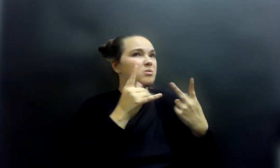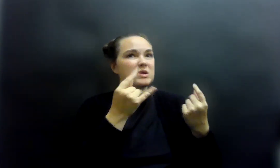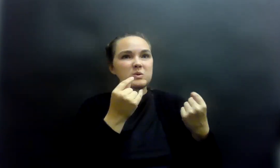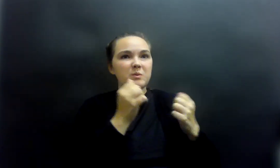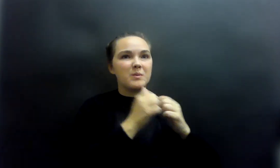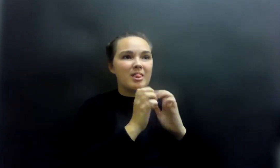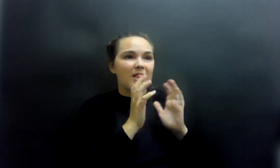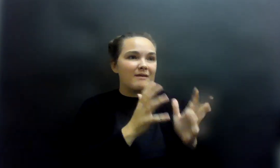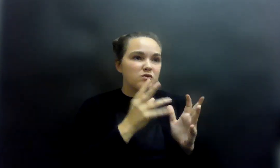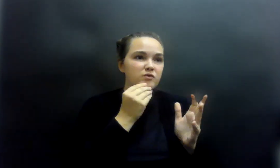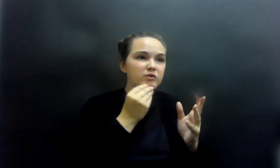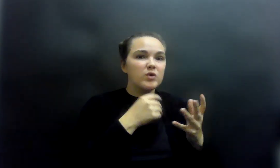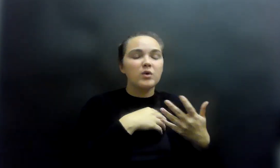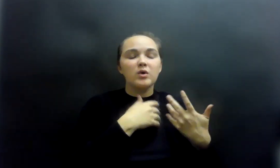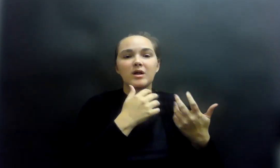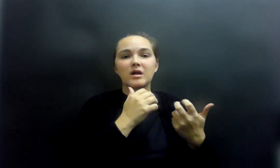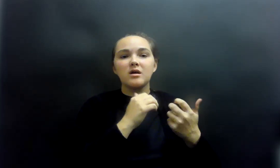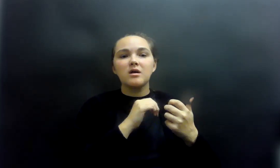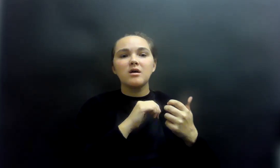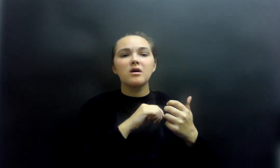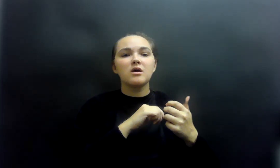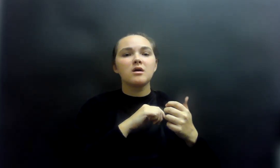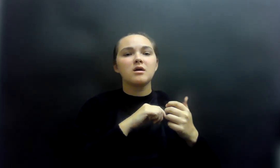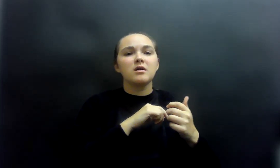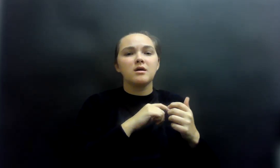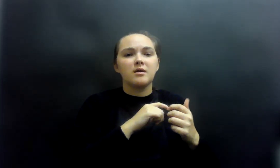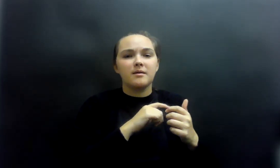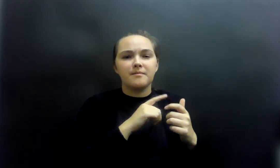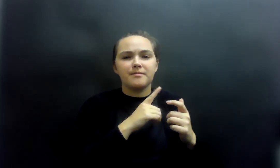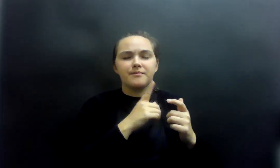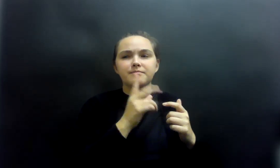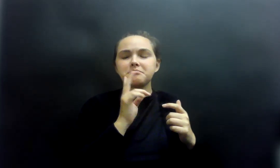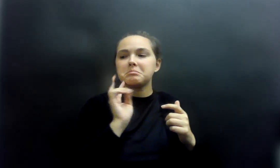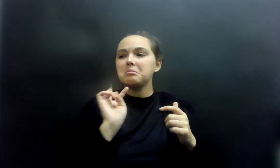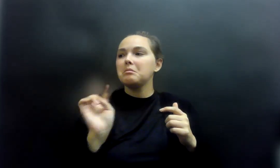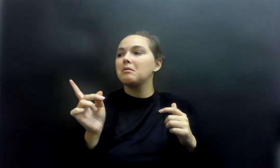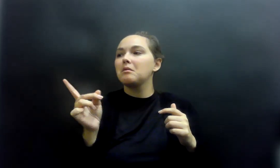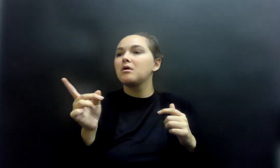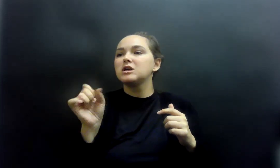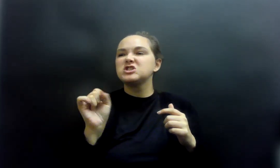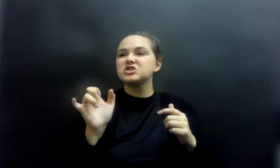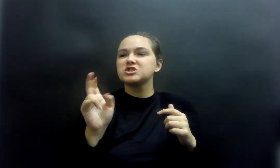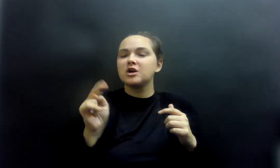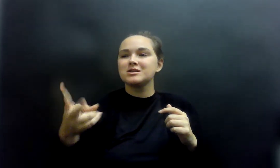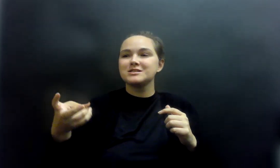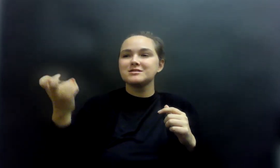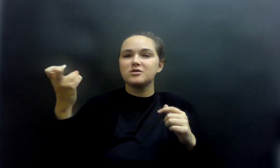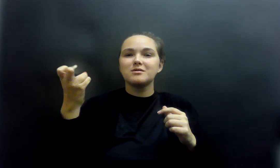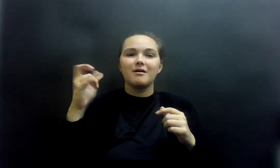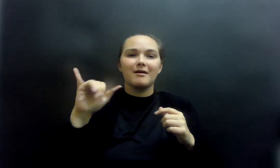took a piece of turkey and peeked back at the kids' table, just in time to see Sean steal Kara's juice.